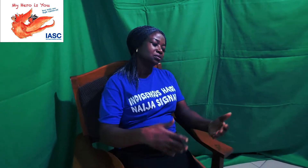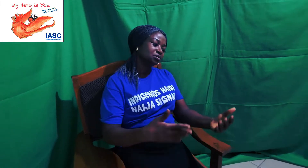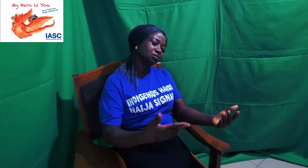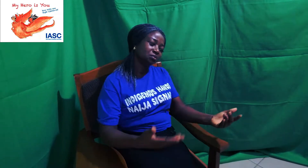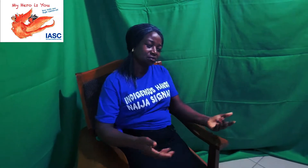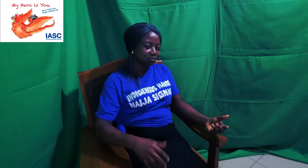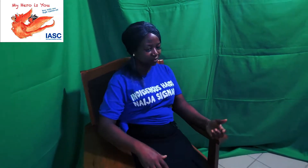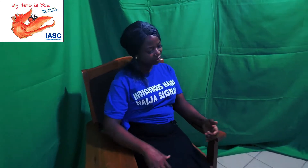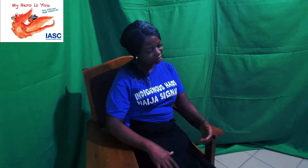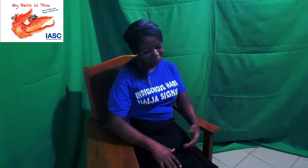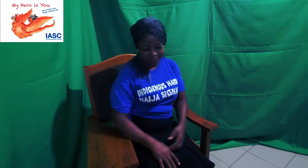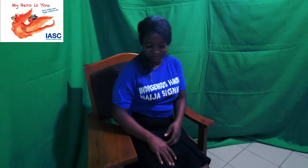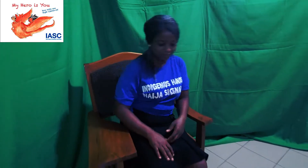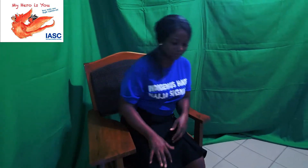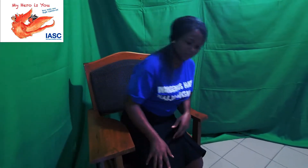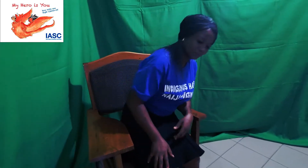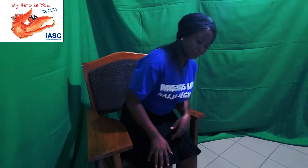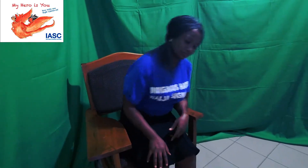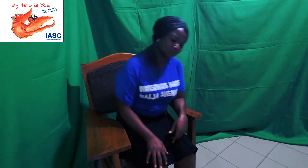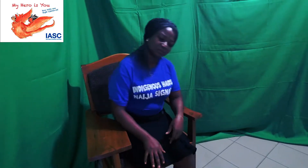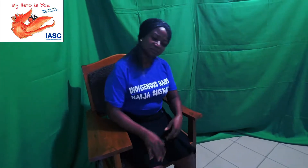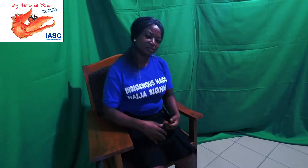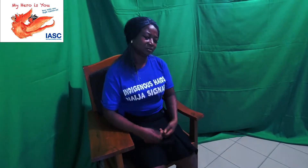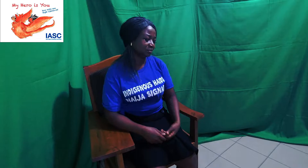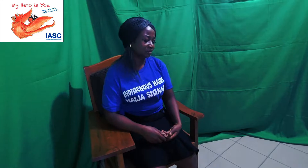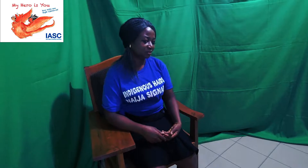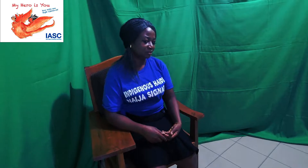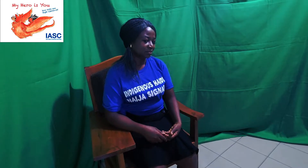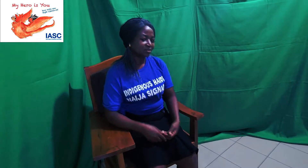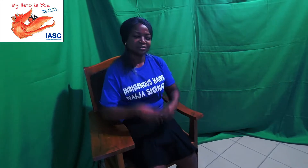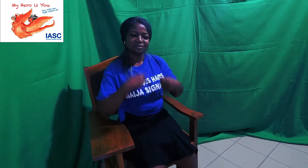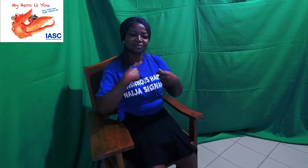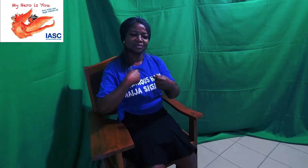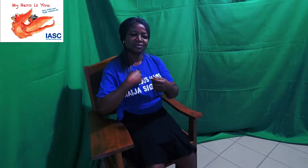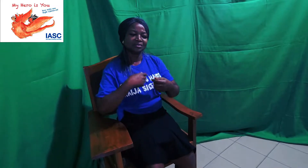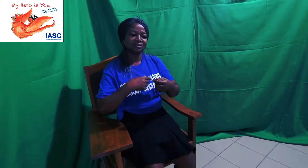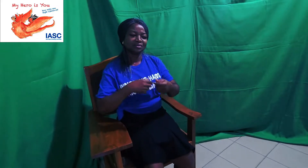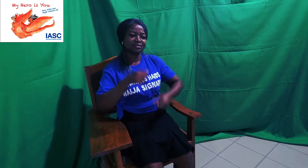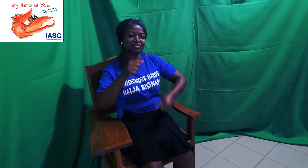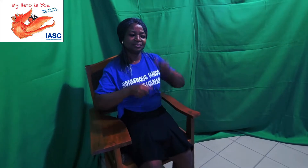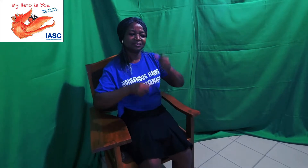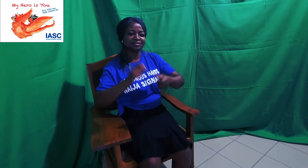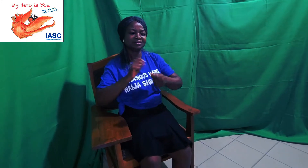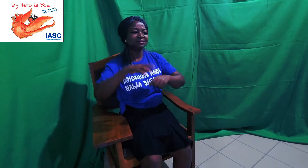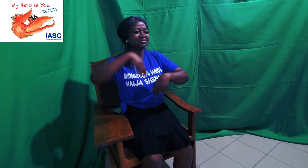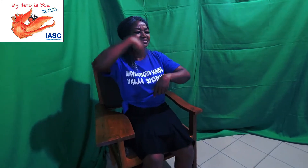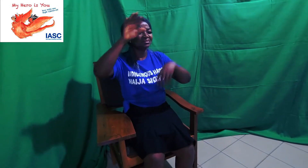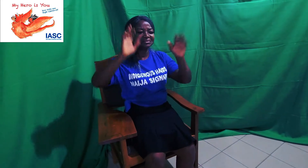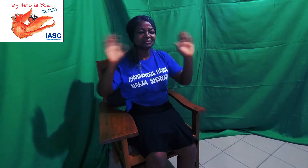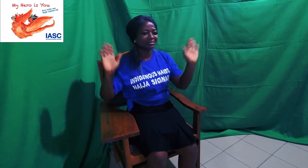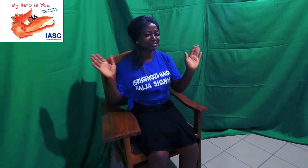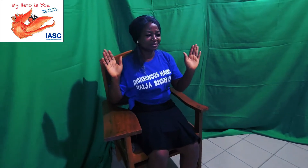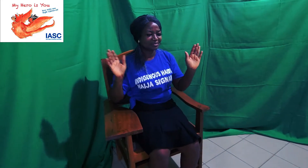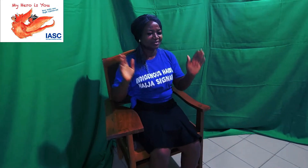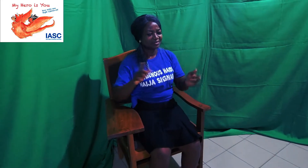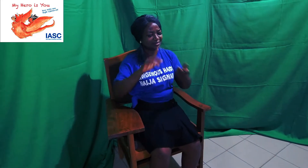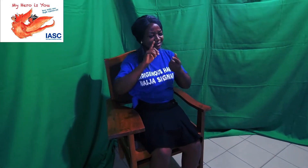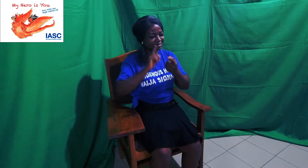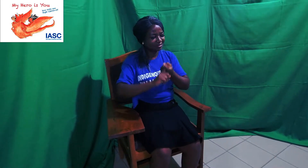She felt upset. She wanted to go to school, but her school was